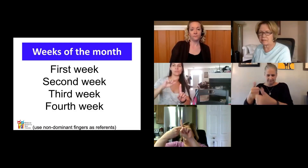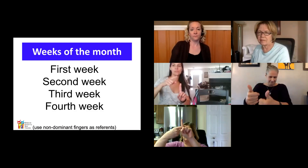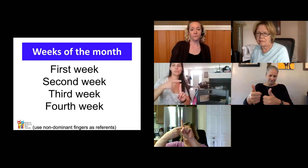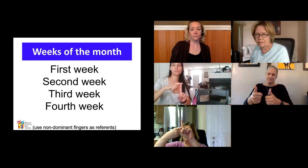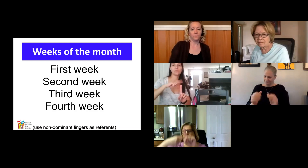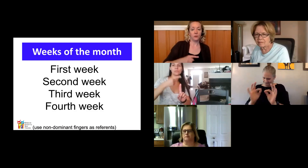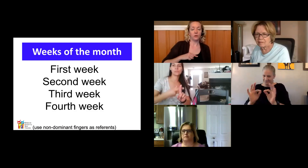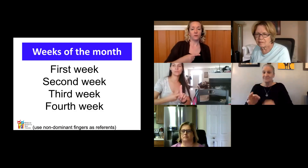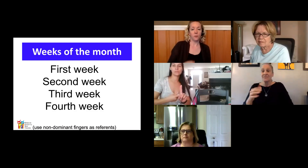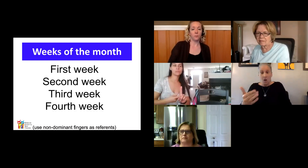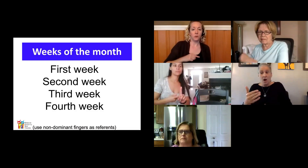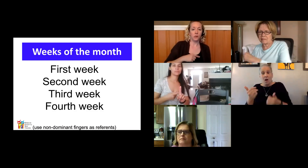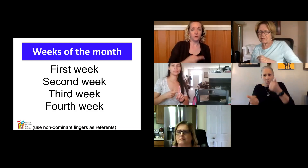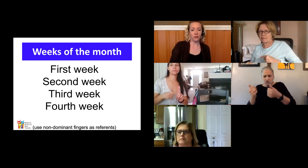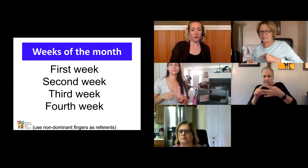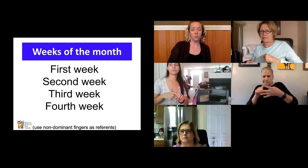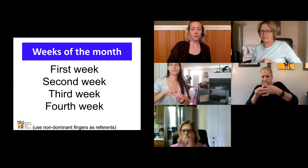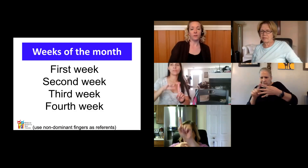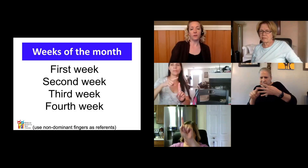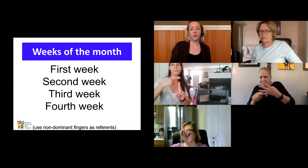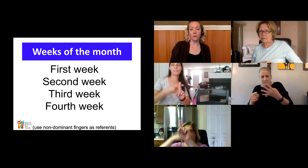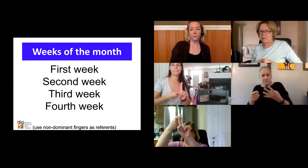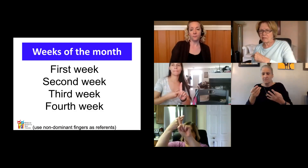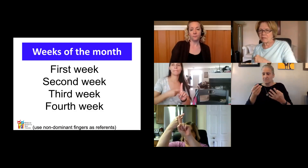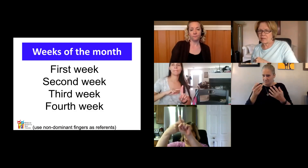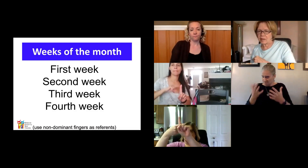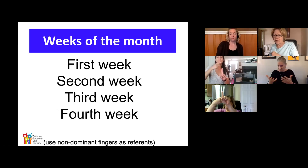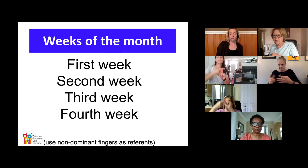You start from the chest area and move out. There you go.